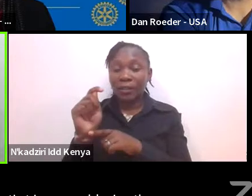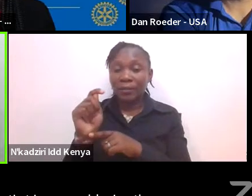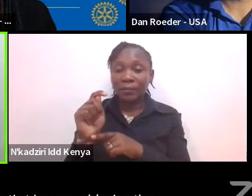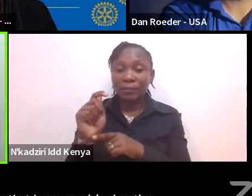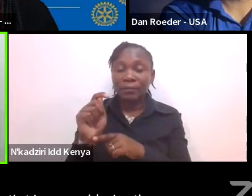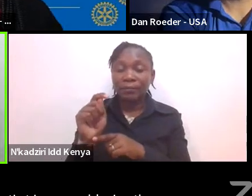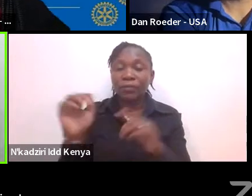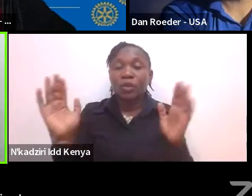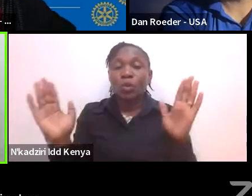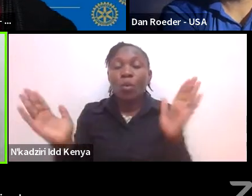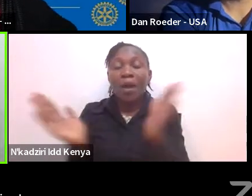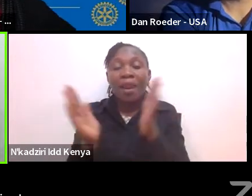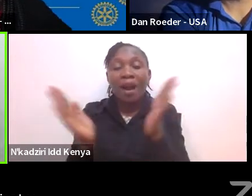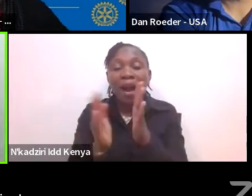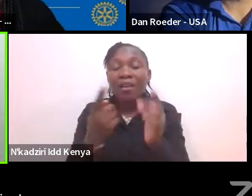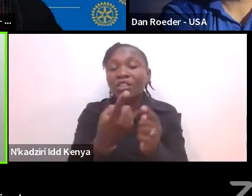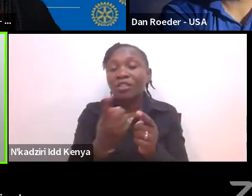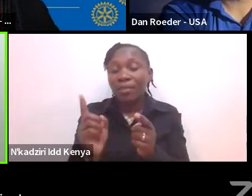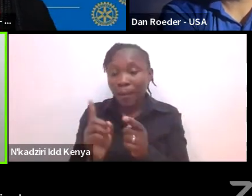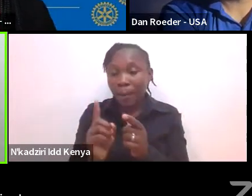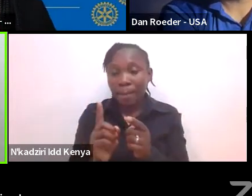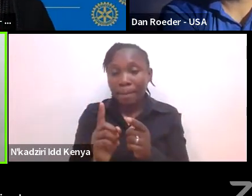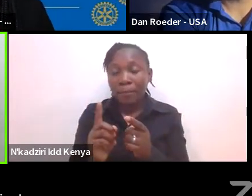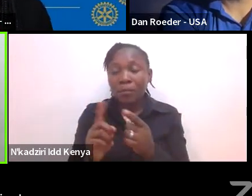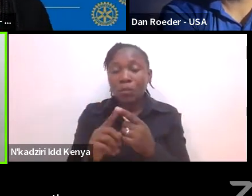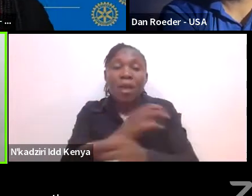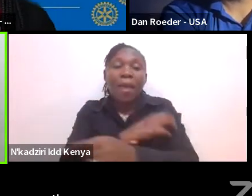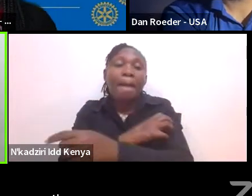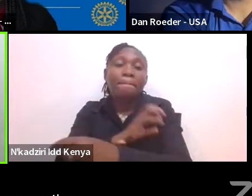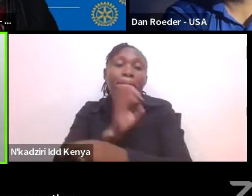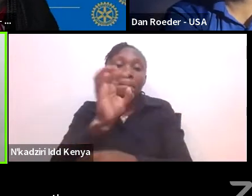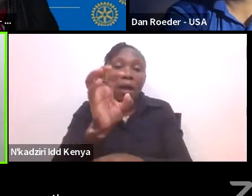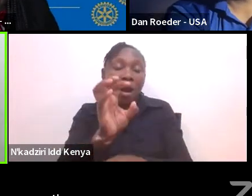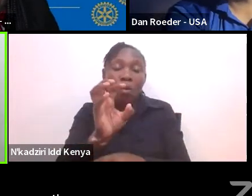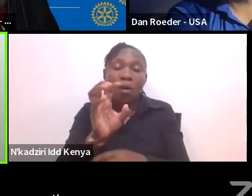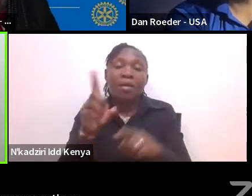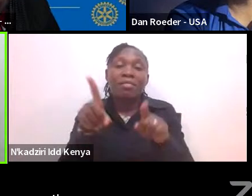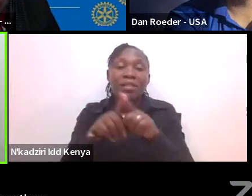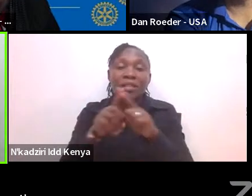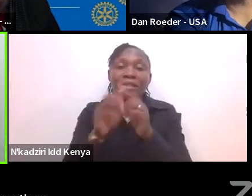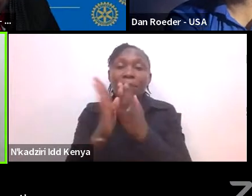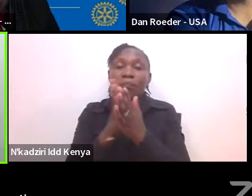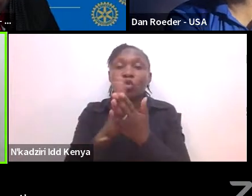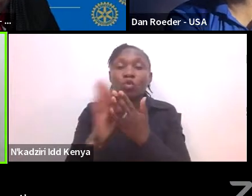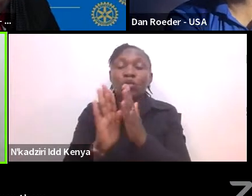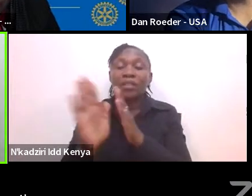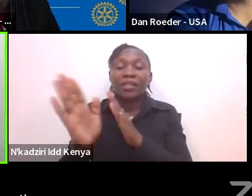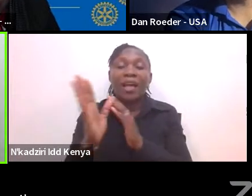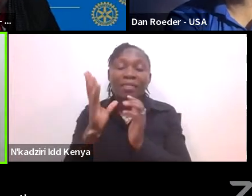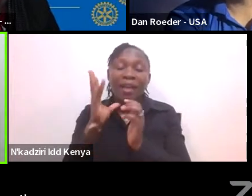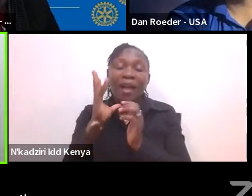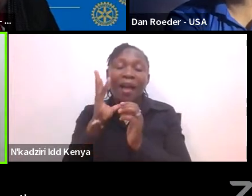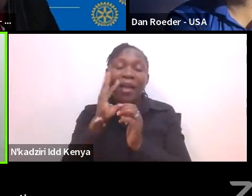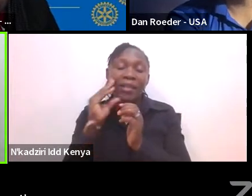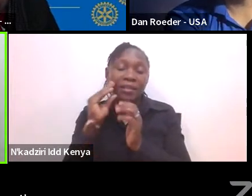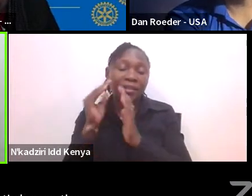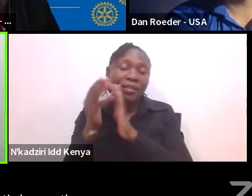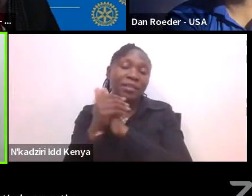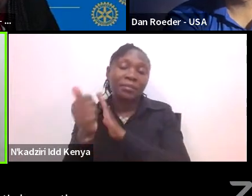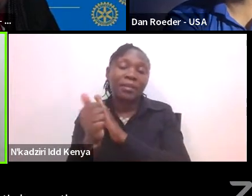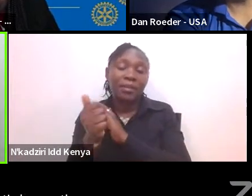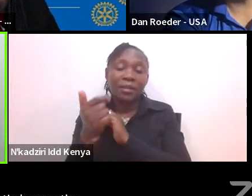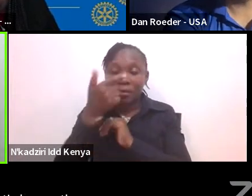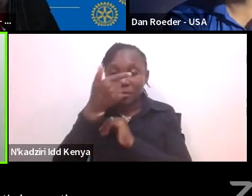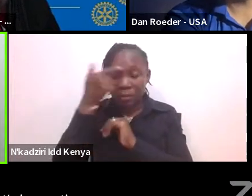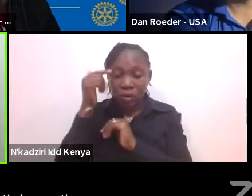Encourage them, empower them to also share their expertise. Because then that